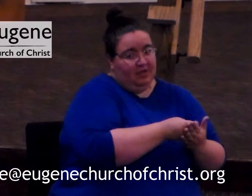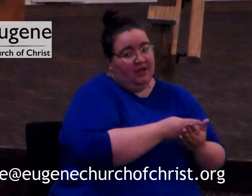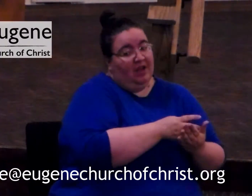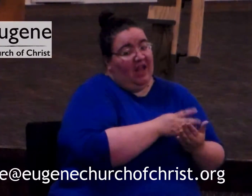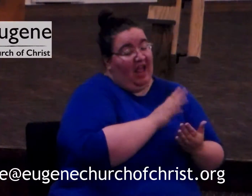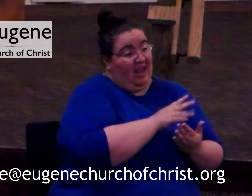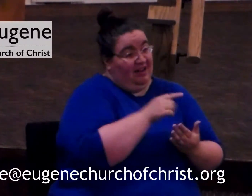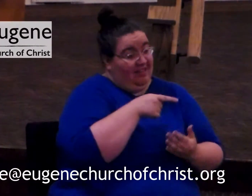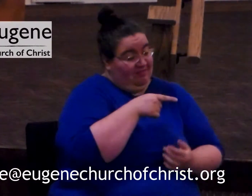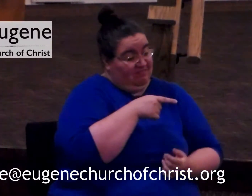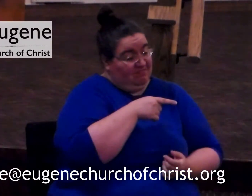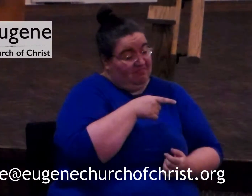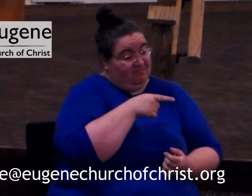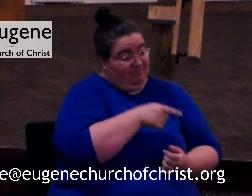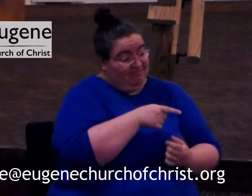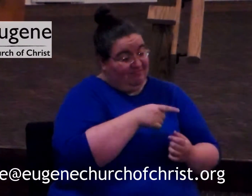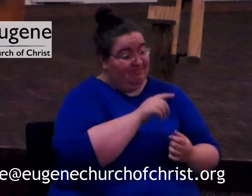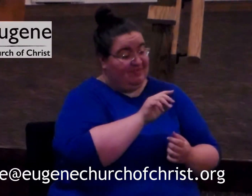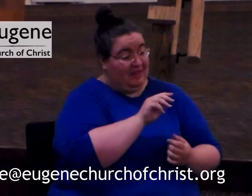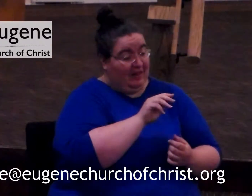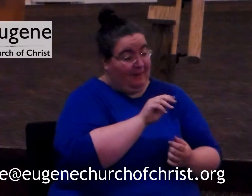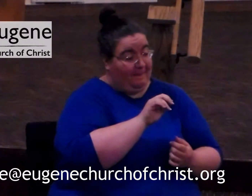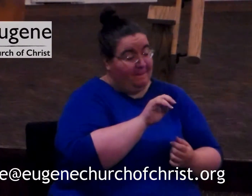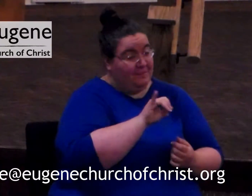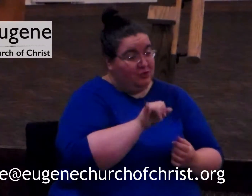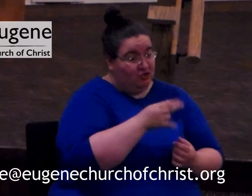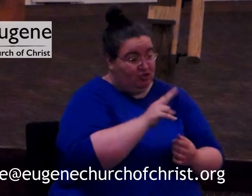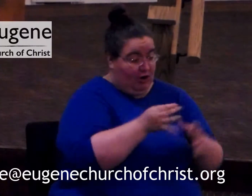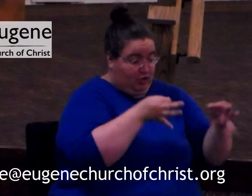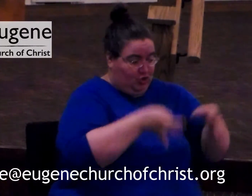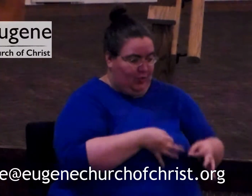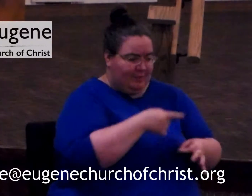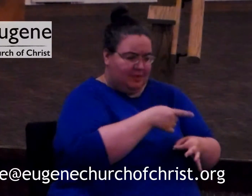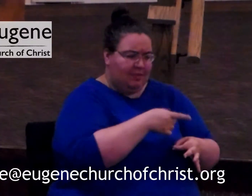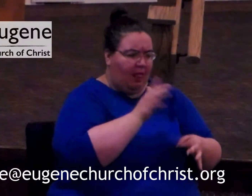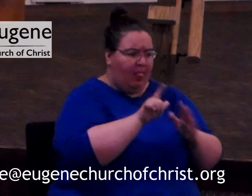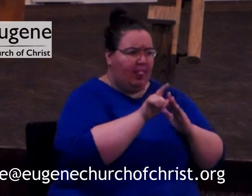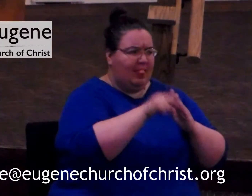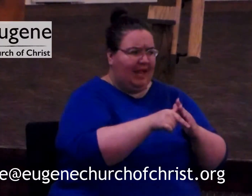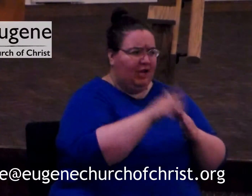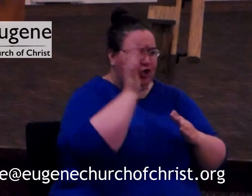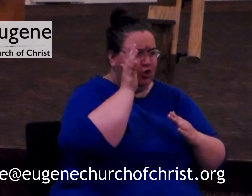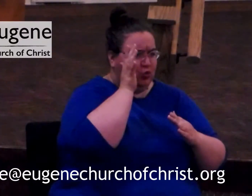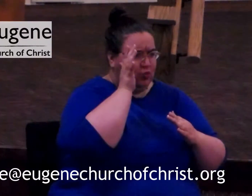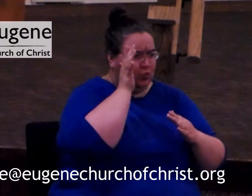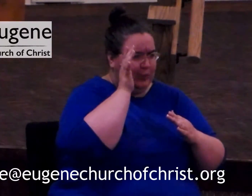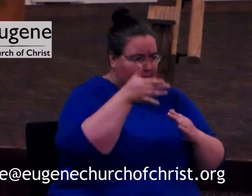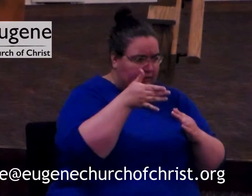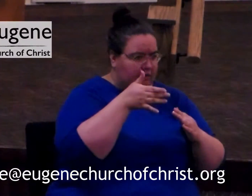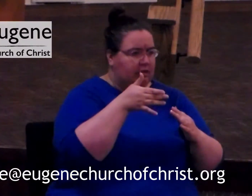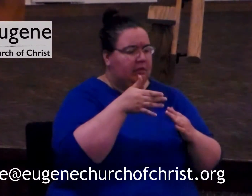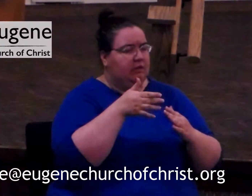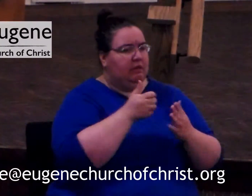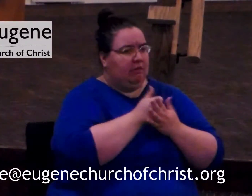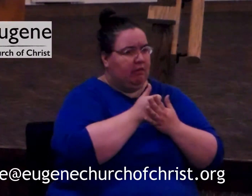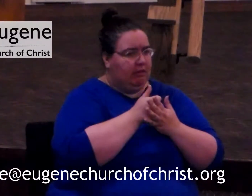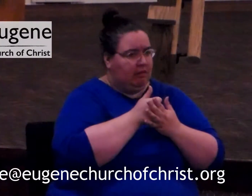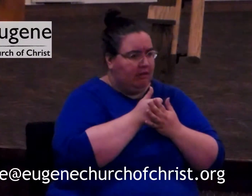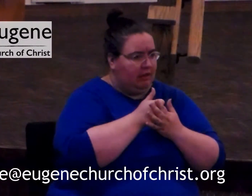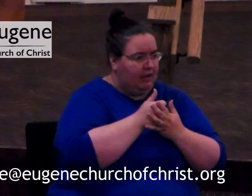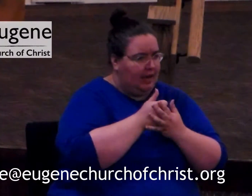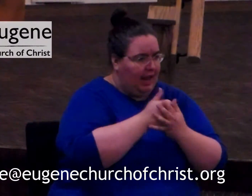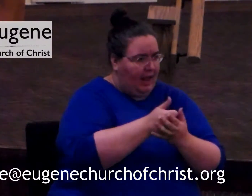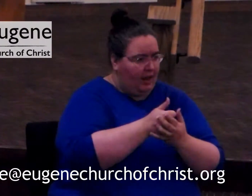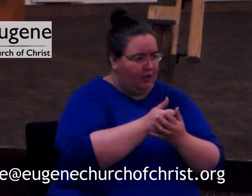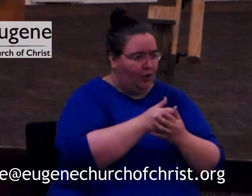the betrayer. He brings in, but this is kind of wasteful, isn't it? Because the way this will be described in the other Gospels